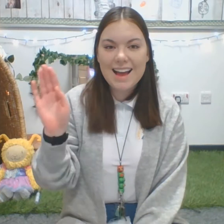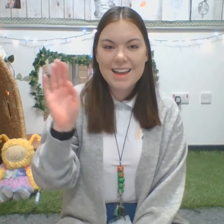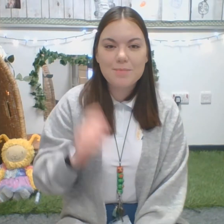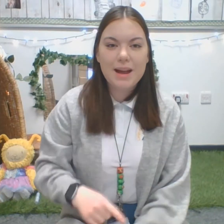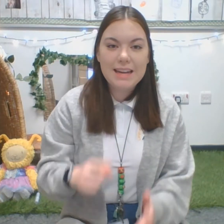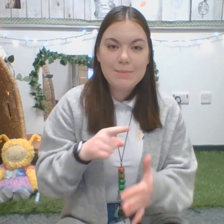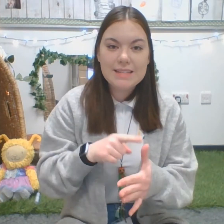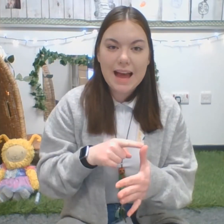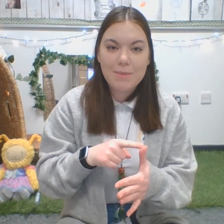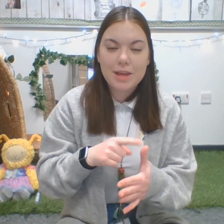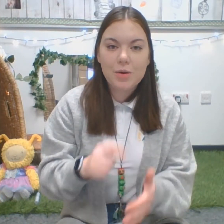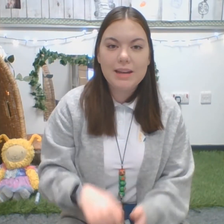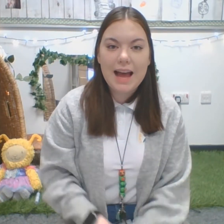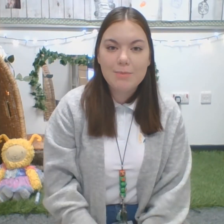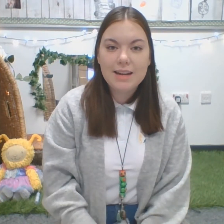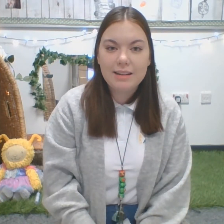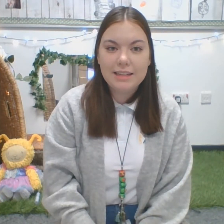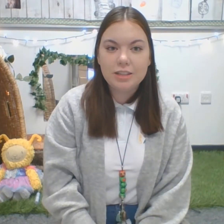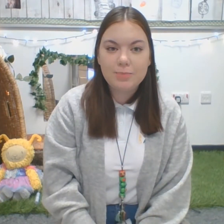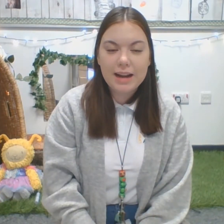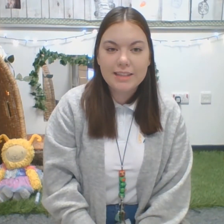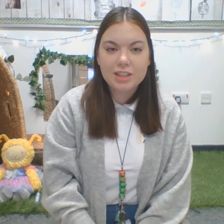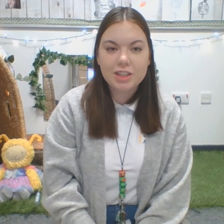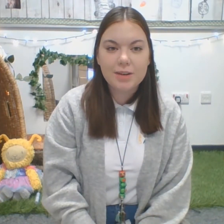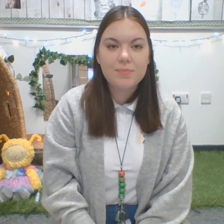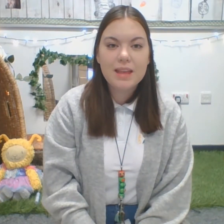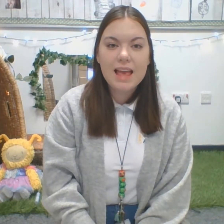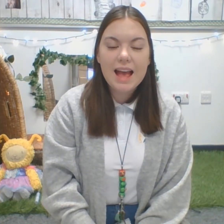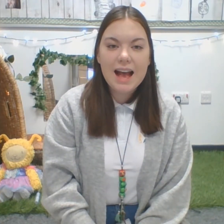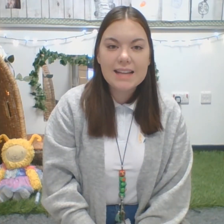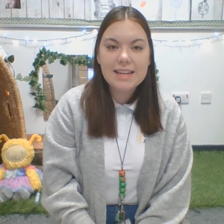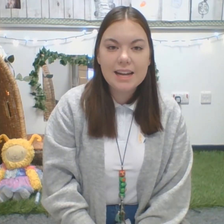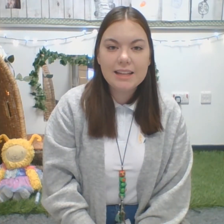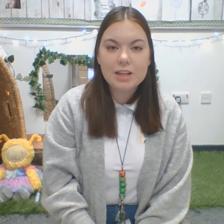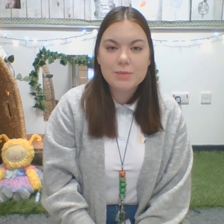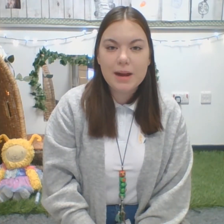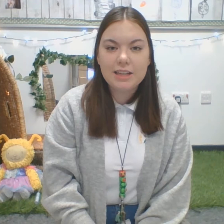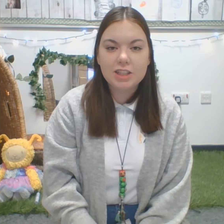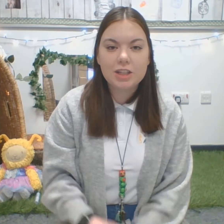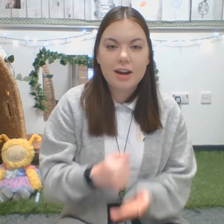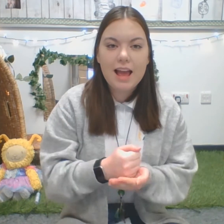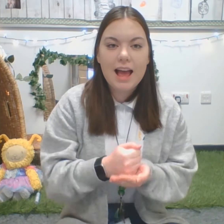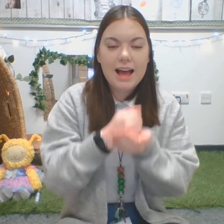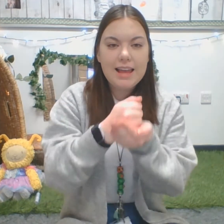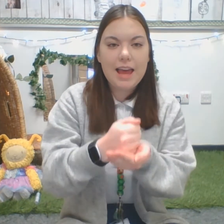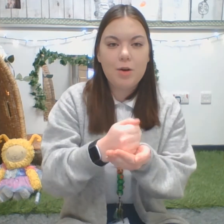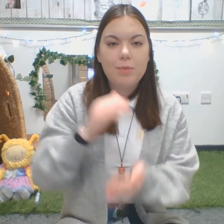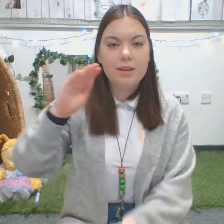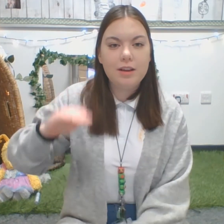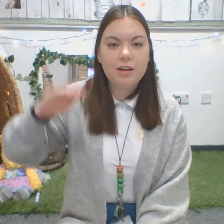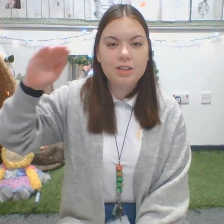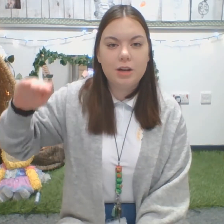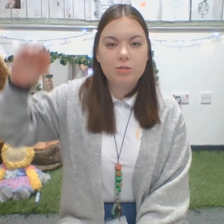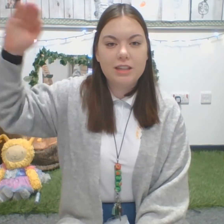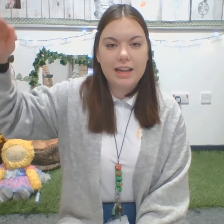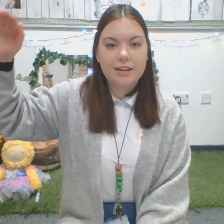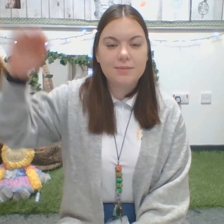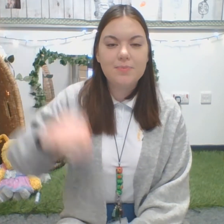Hi, my name is Abigail and I'm an early years practitioner. As an early years practitioner, I help young children learn.